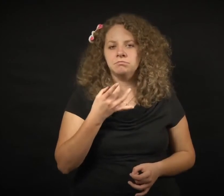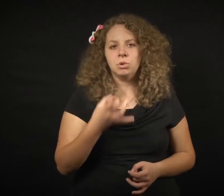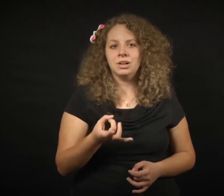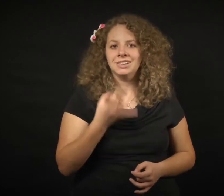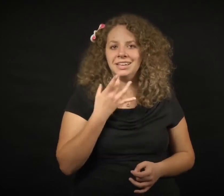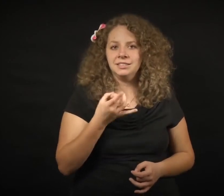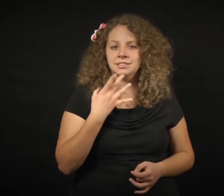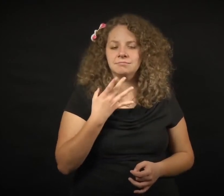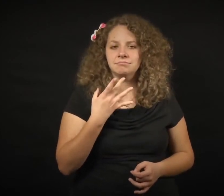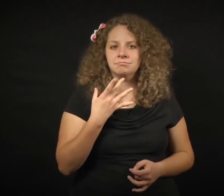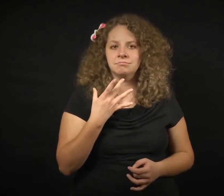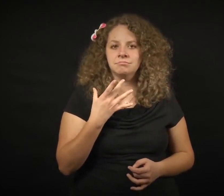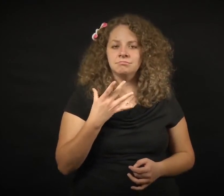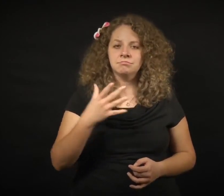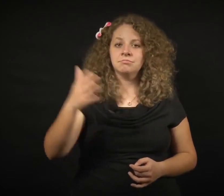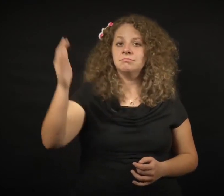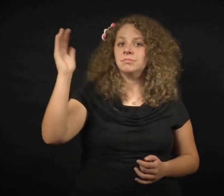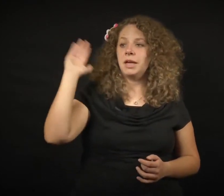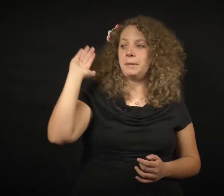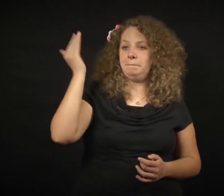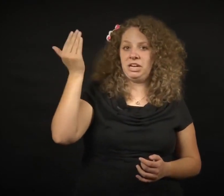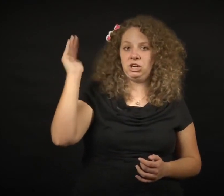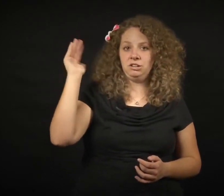or light. A mirror.